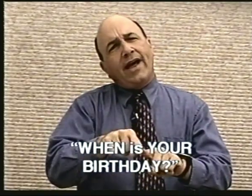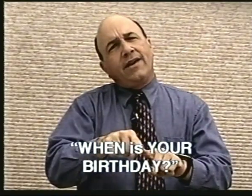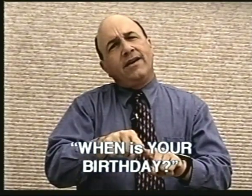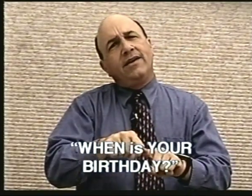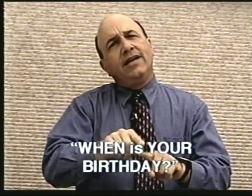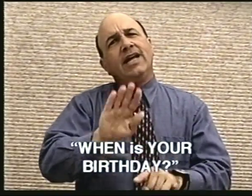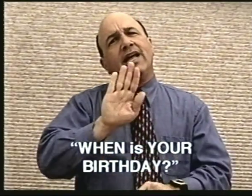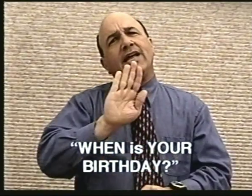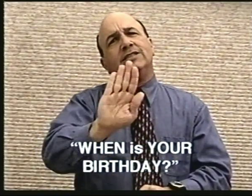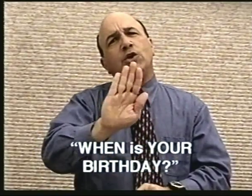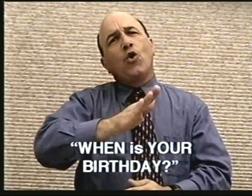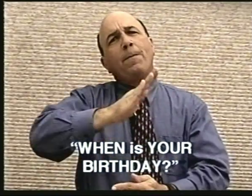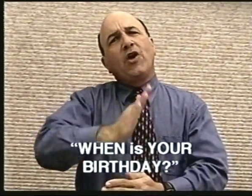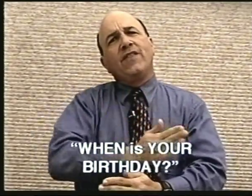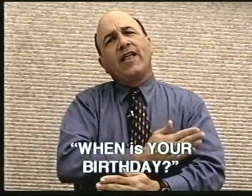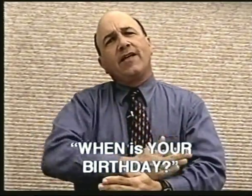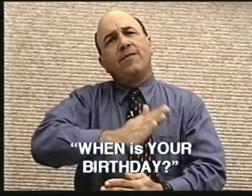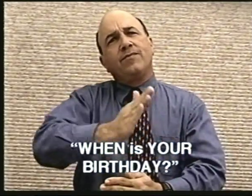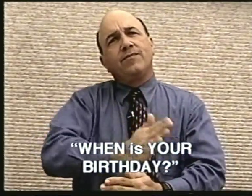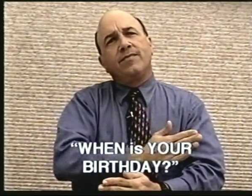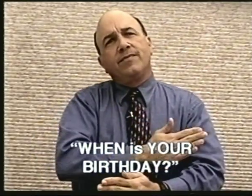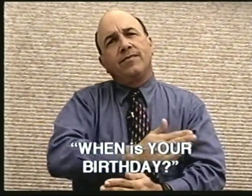When is your birthday?